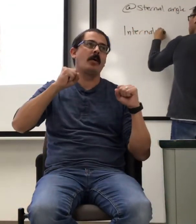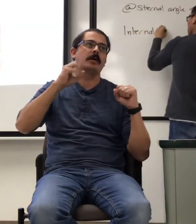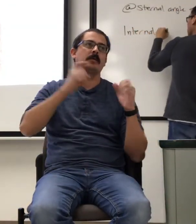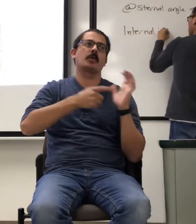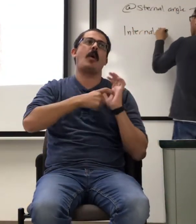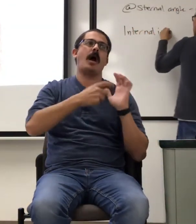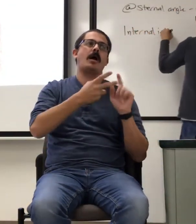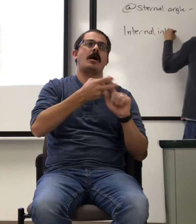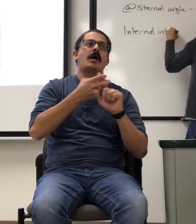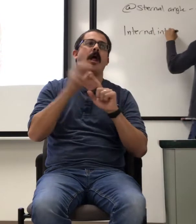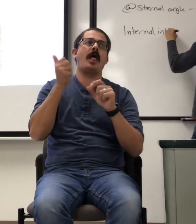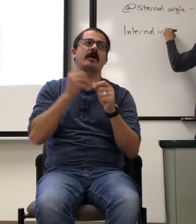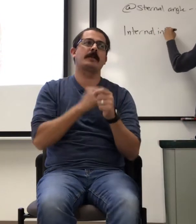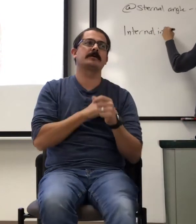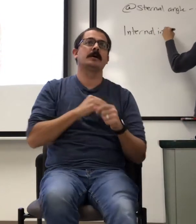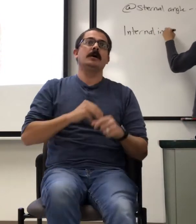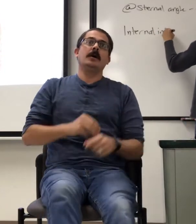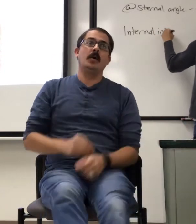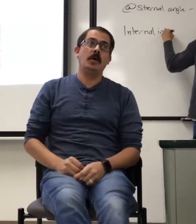Internal